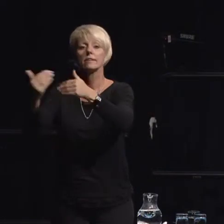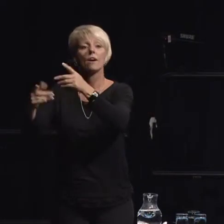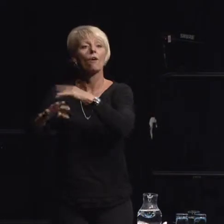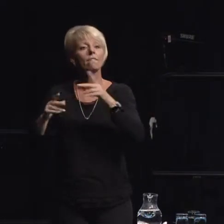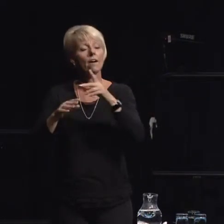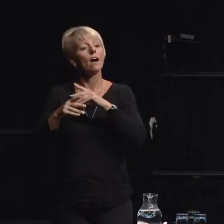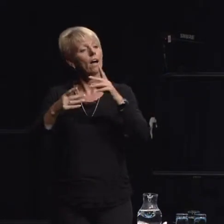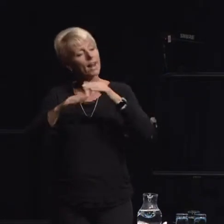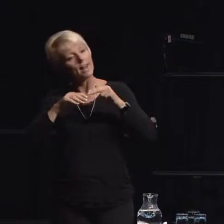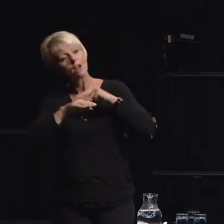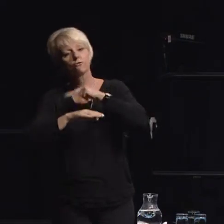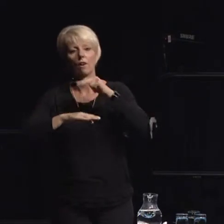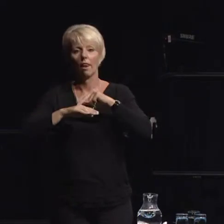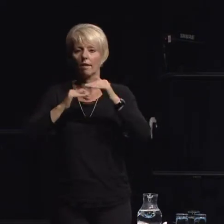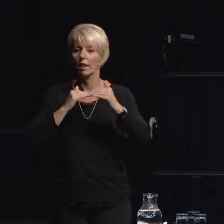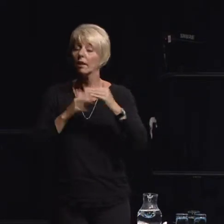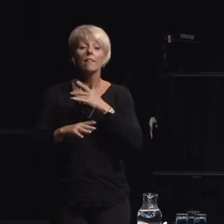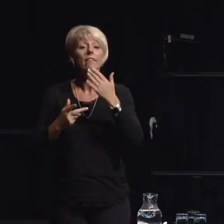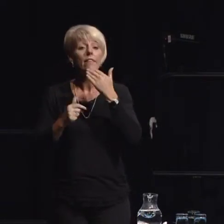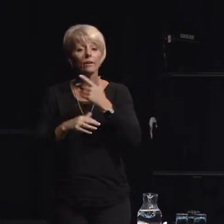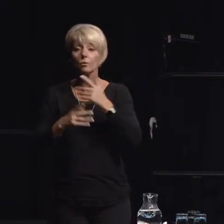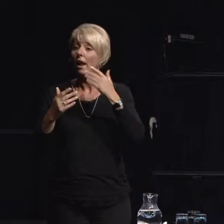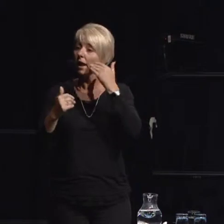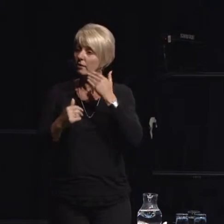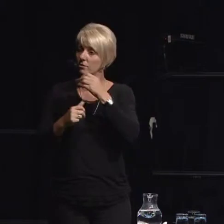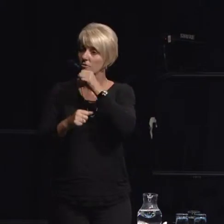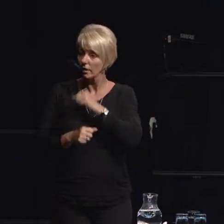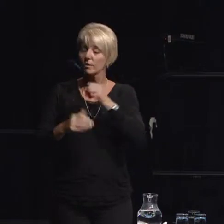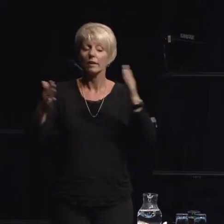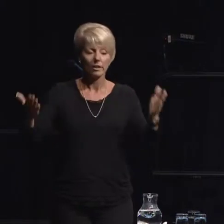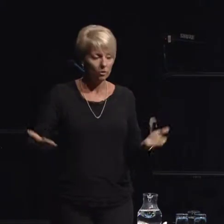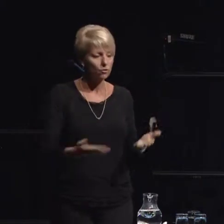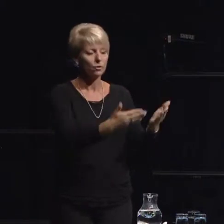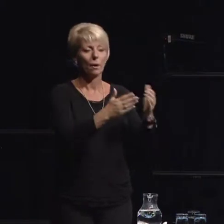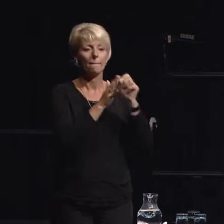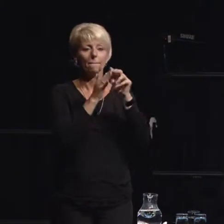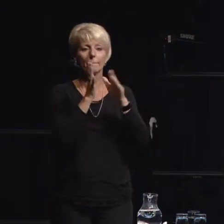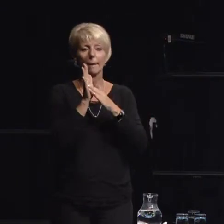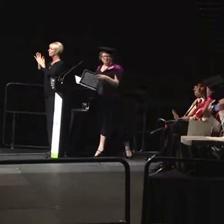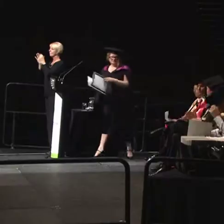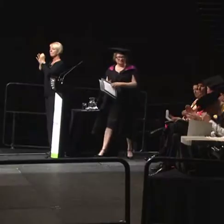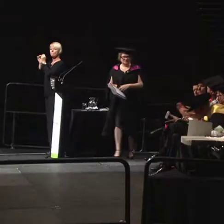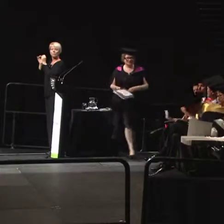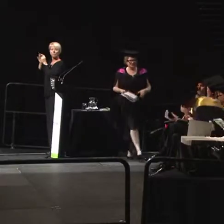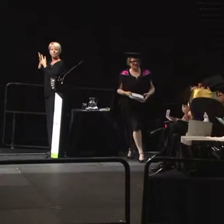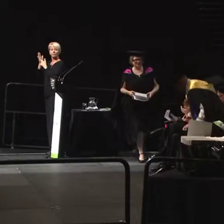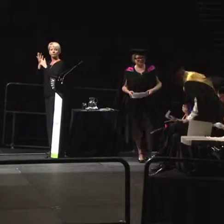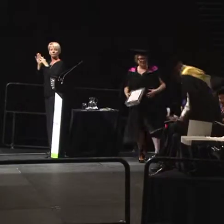at a national level. Ladies and gentlemen, it gives me great pleasure to introduce Dr. Pim Boren.